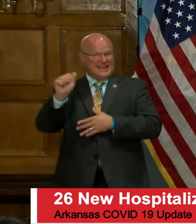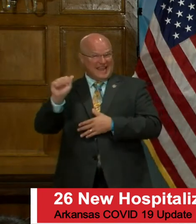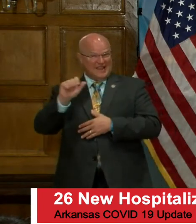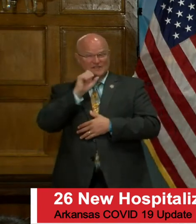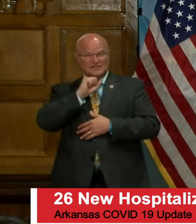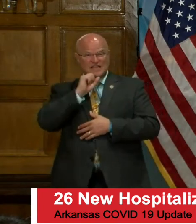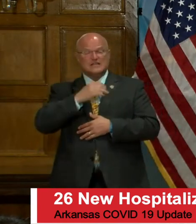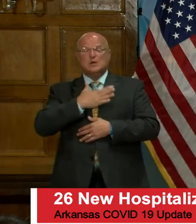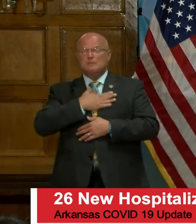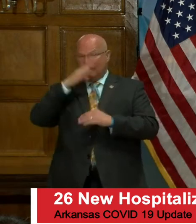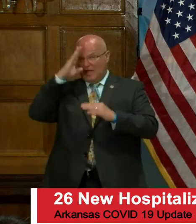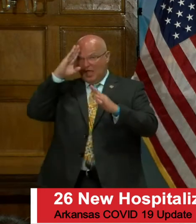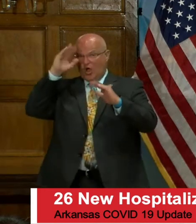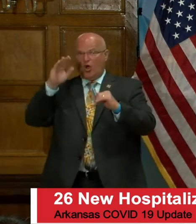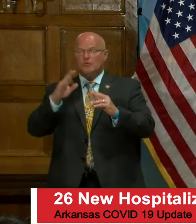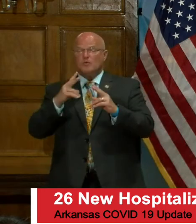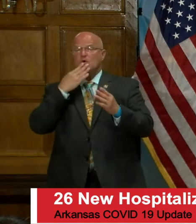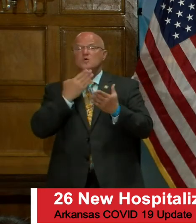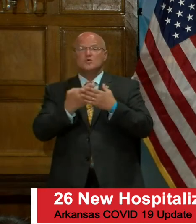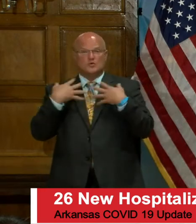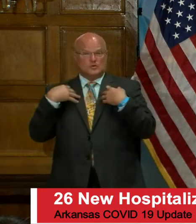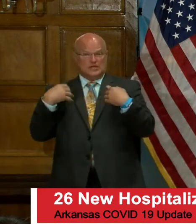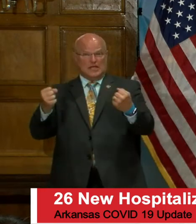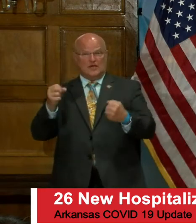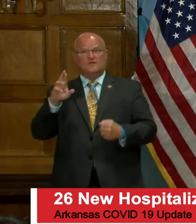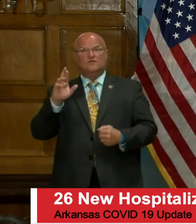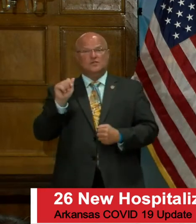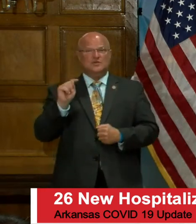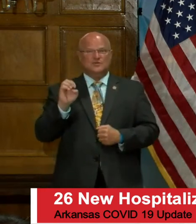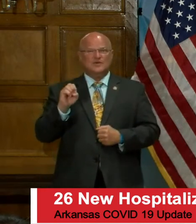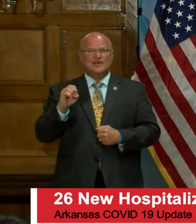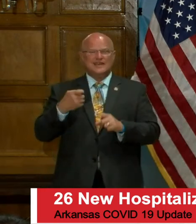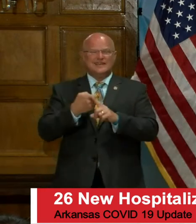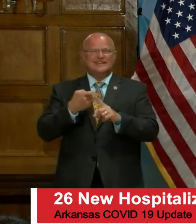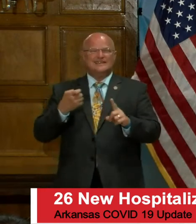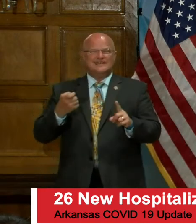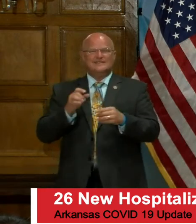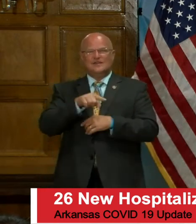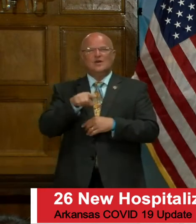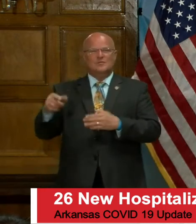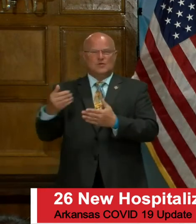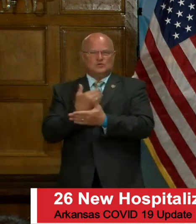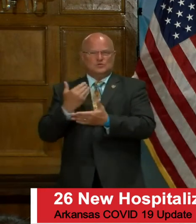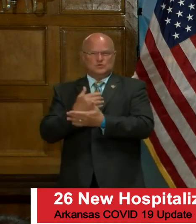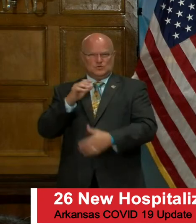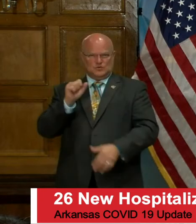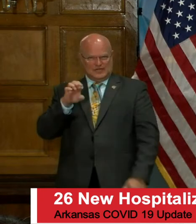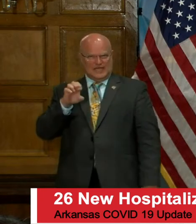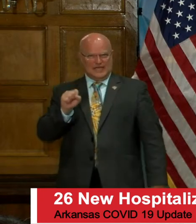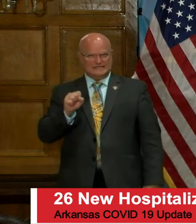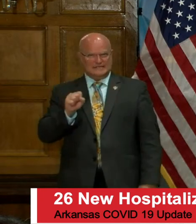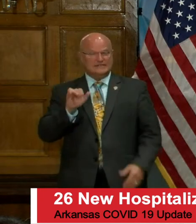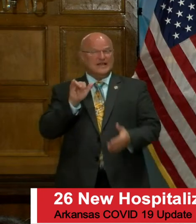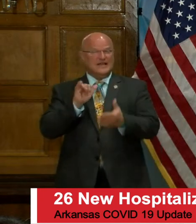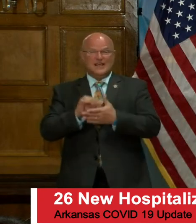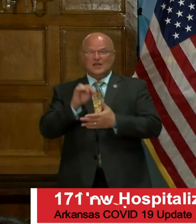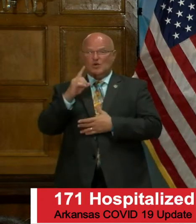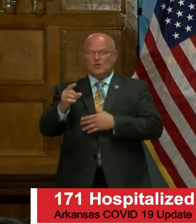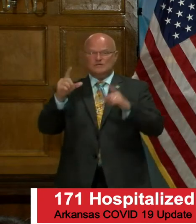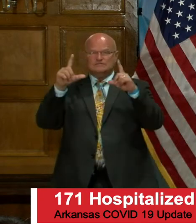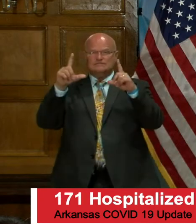average age, it would be my hope that there would be a very good recovery rate from those new cases, and that's just